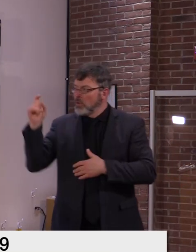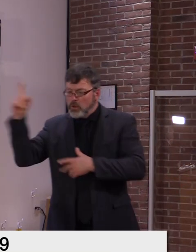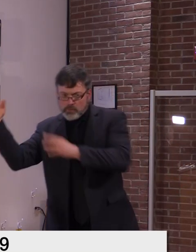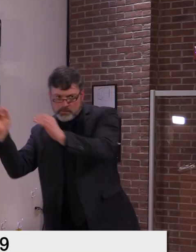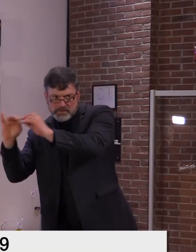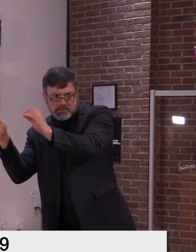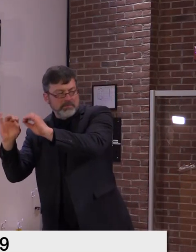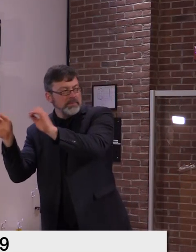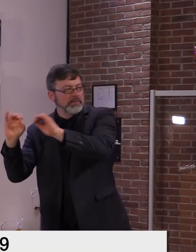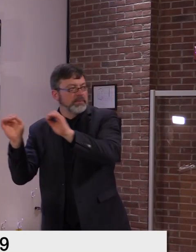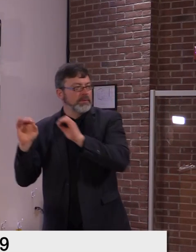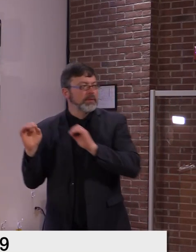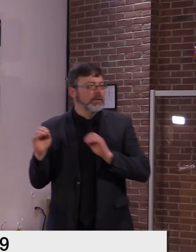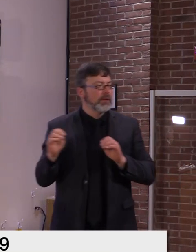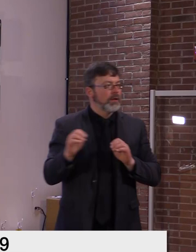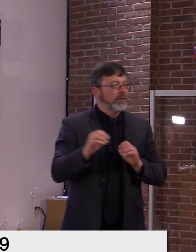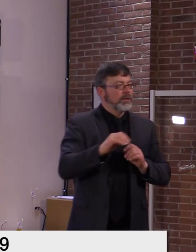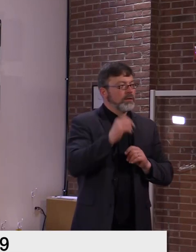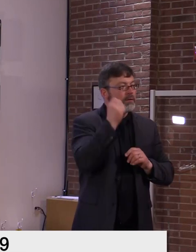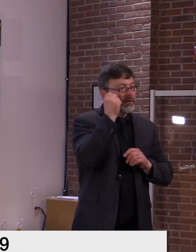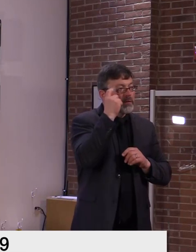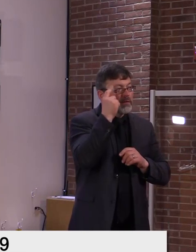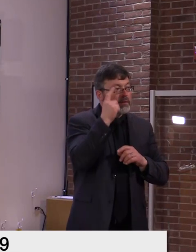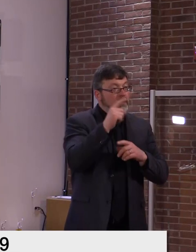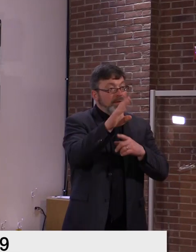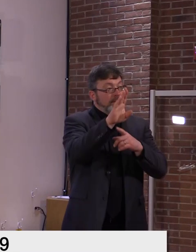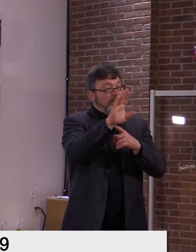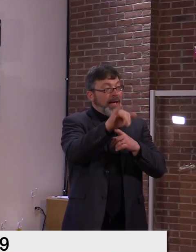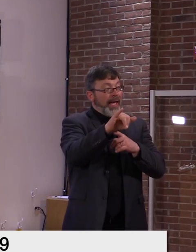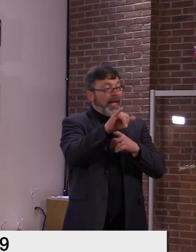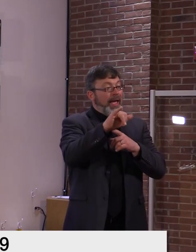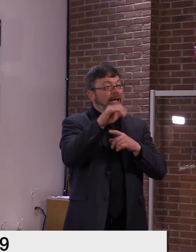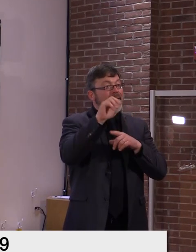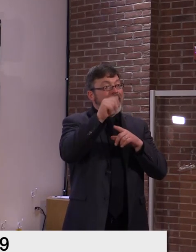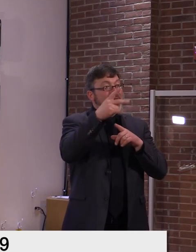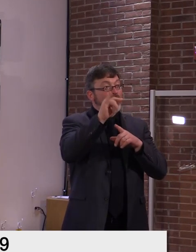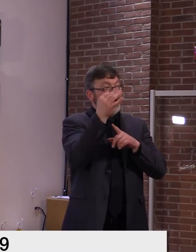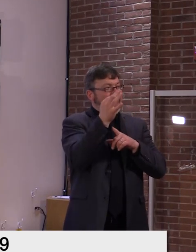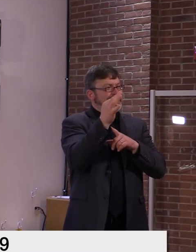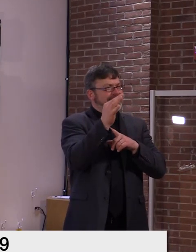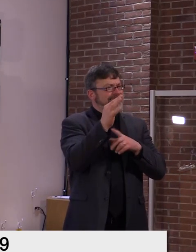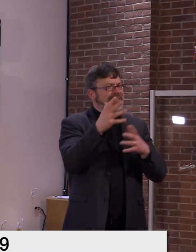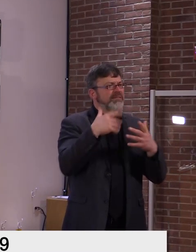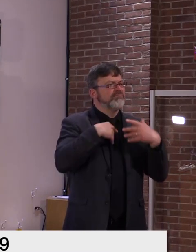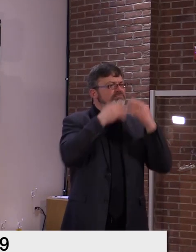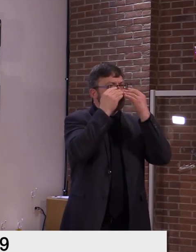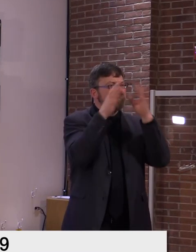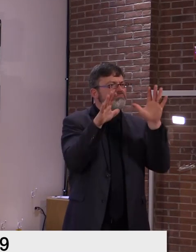by the 19th, it's not going to matter. You're going to have